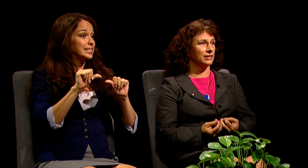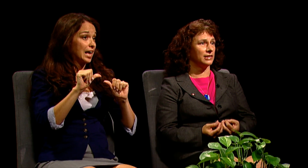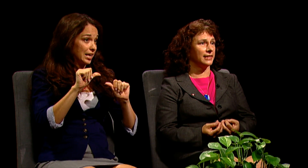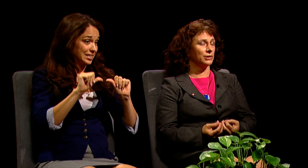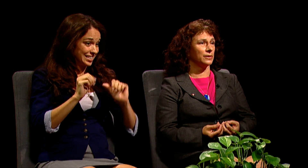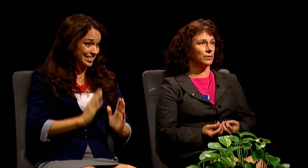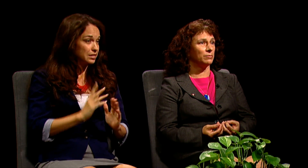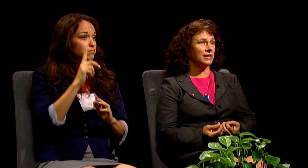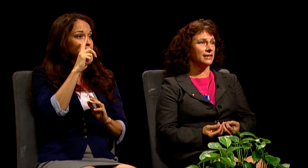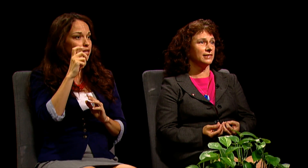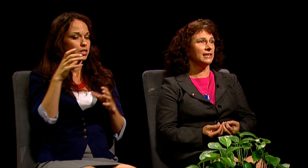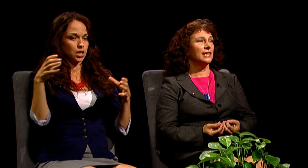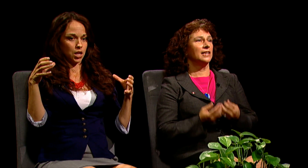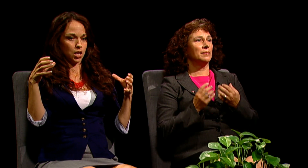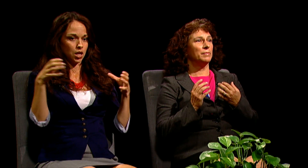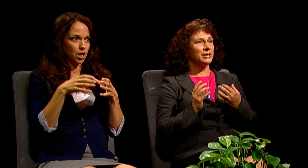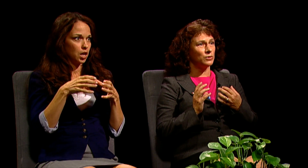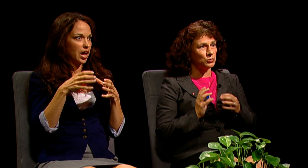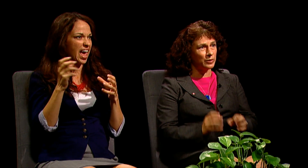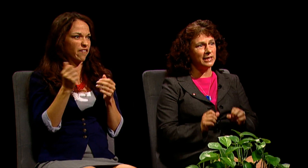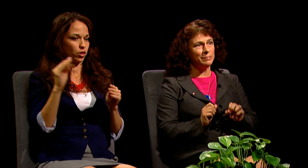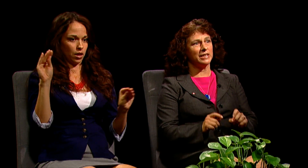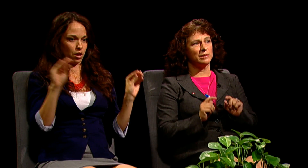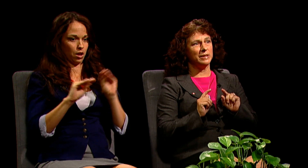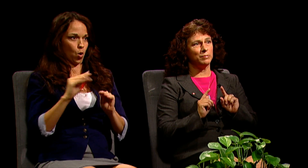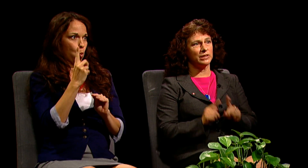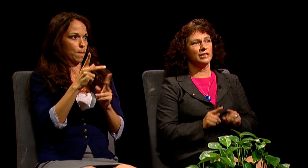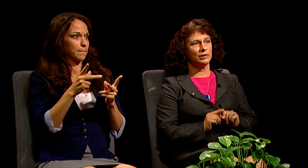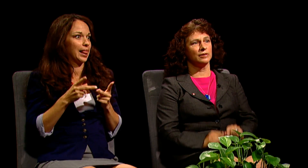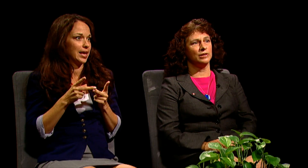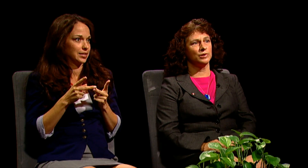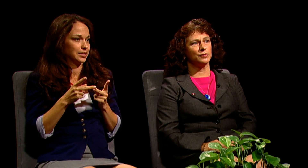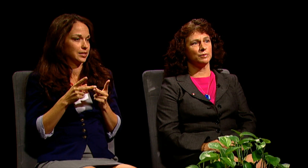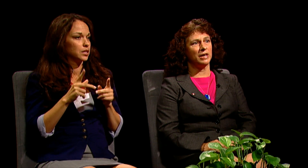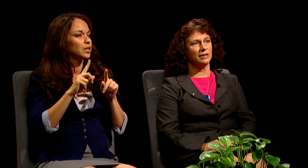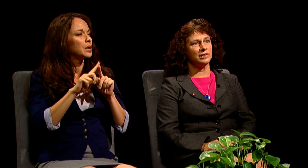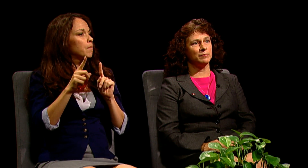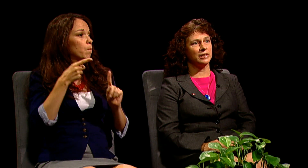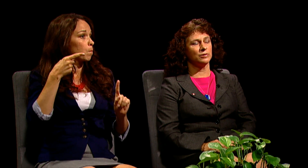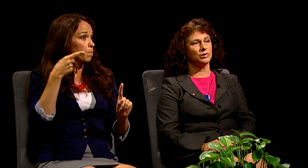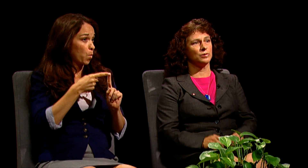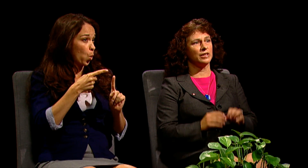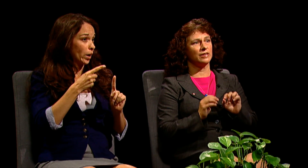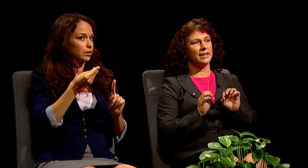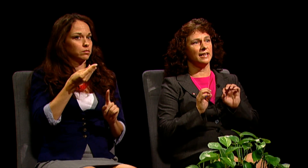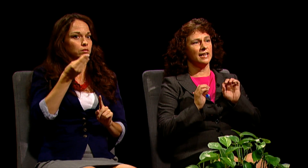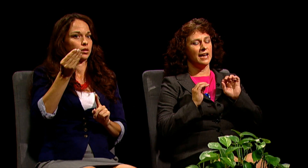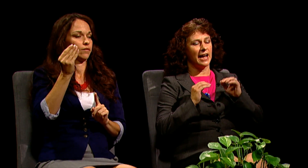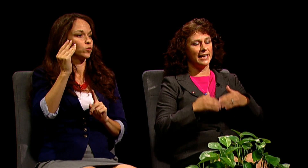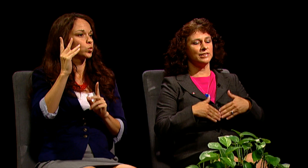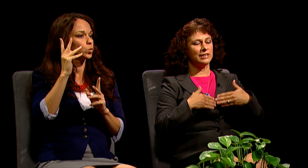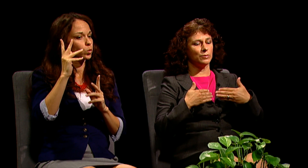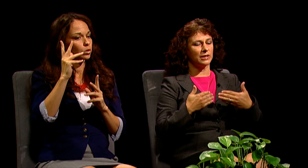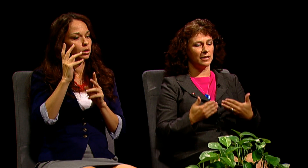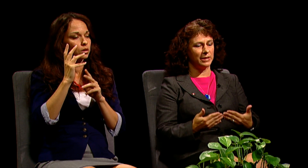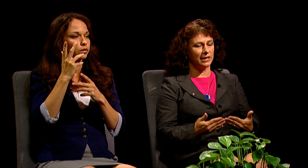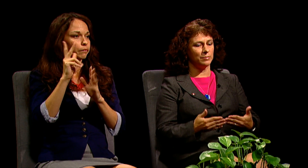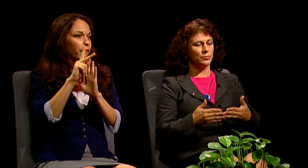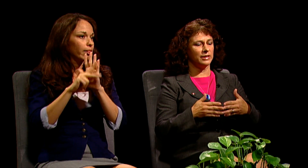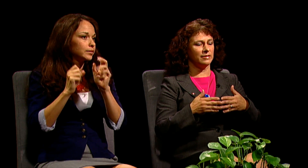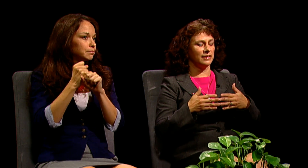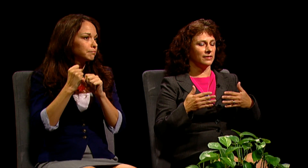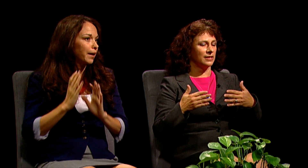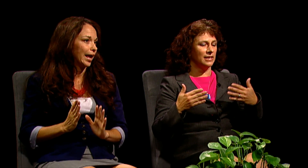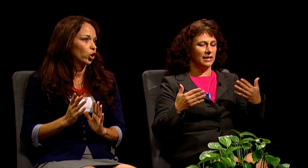all the science together in one place, but it was really meant to be particularly useful to policymakers so that they, as they were coming